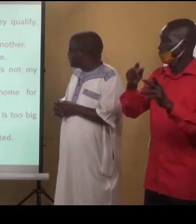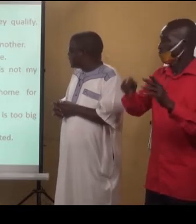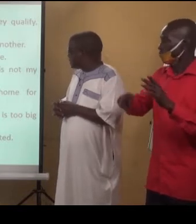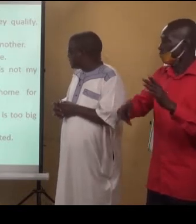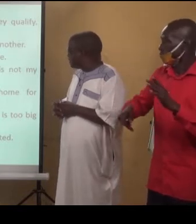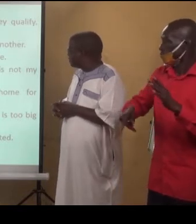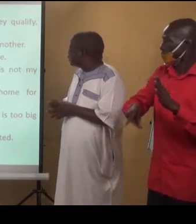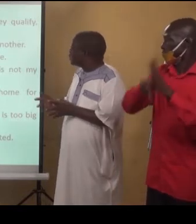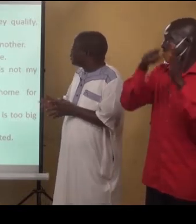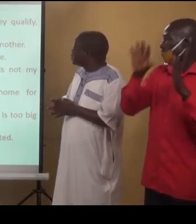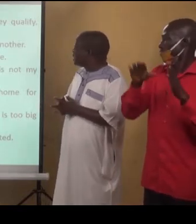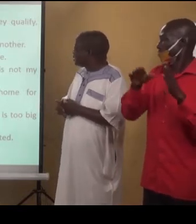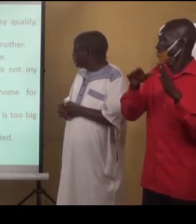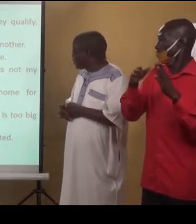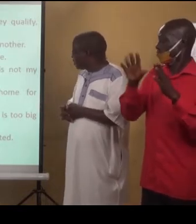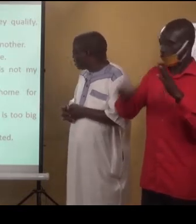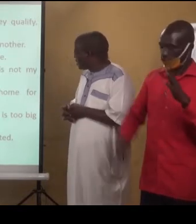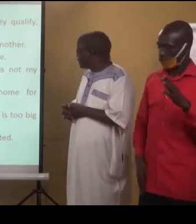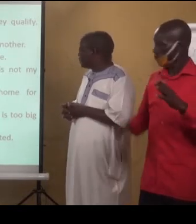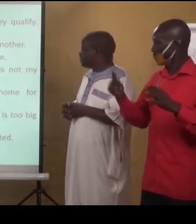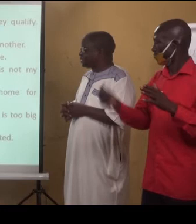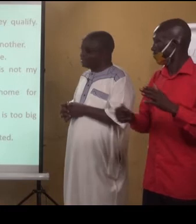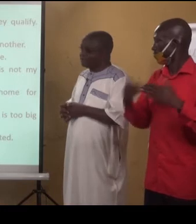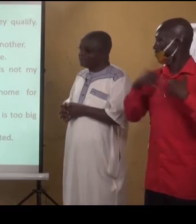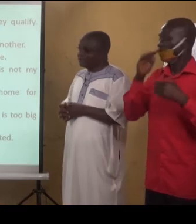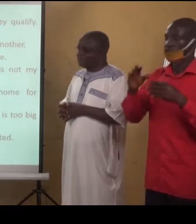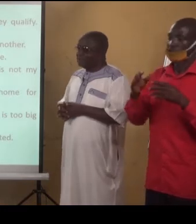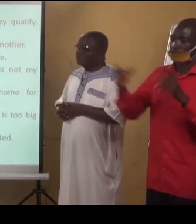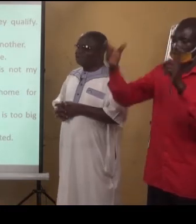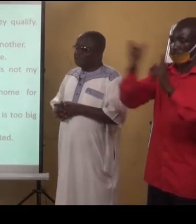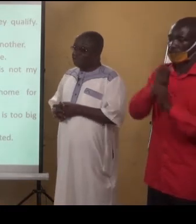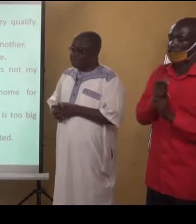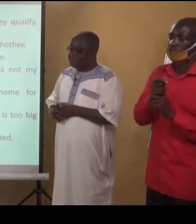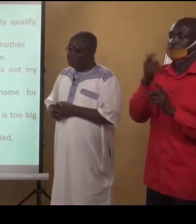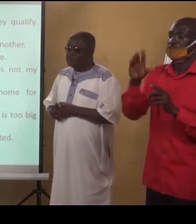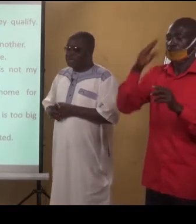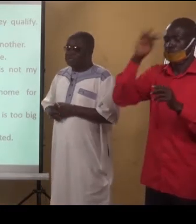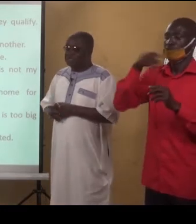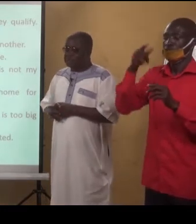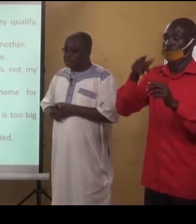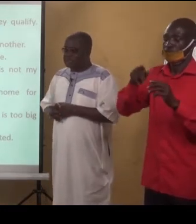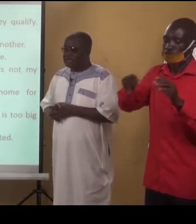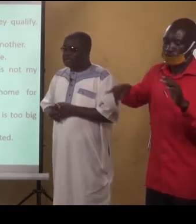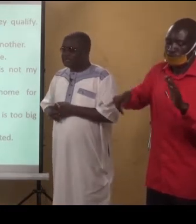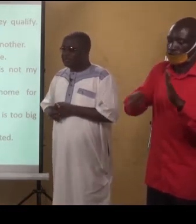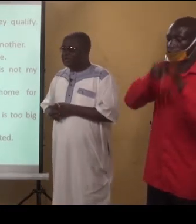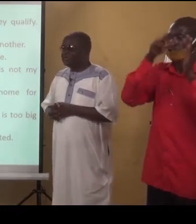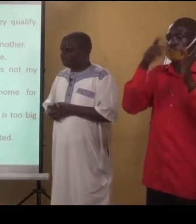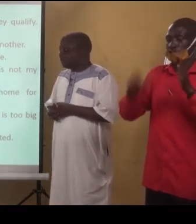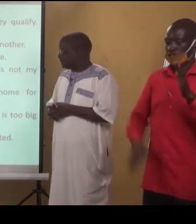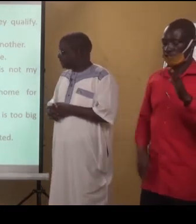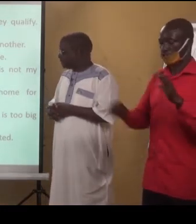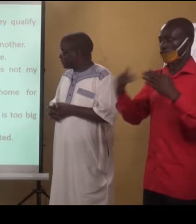to death, who kicked the dog has been arrested. The man who kicked the dog has